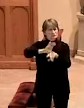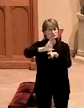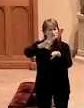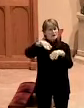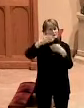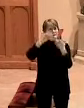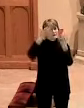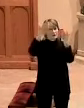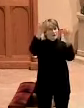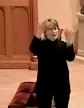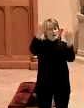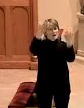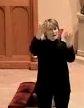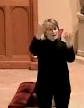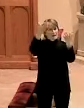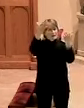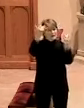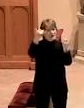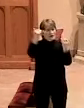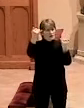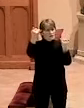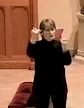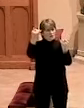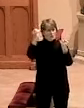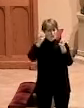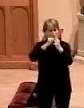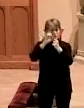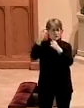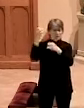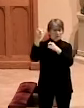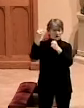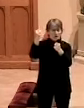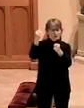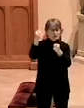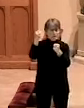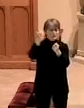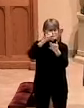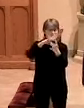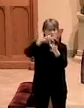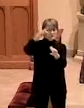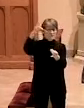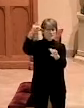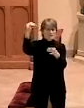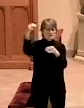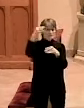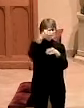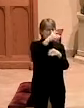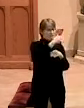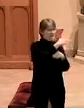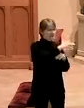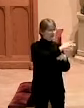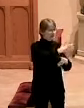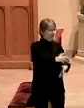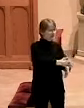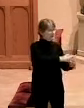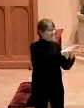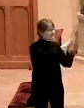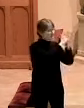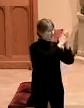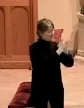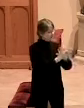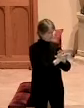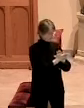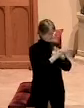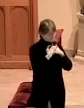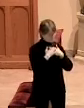offering and pour out on them the power of your Spirit that they may become the